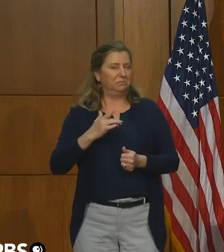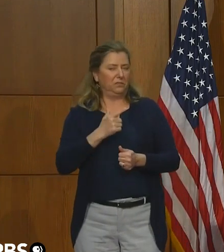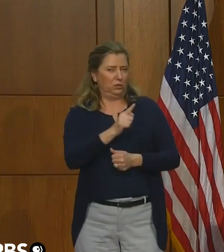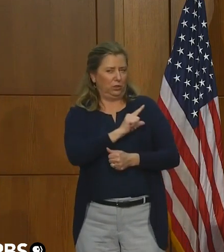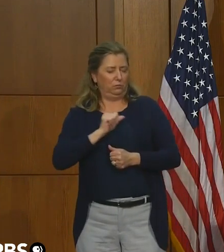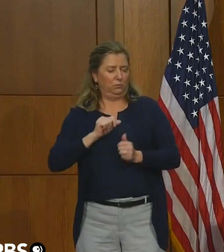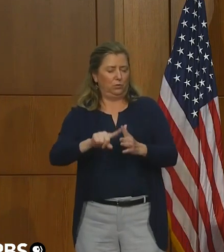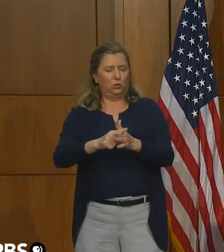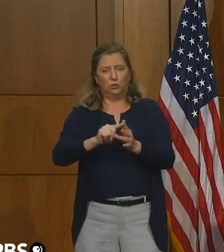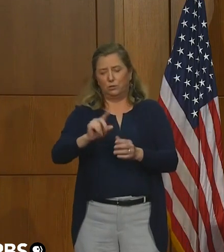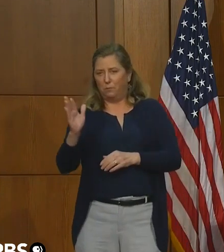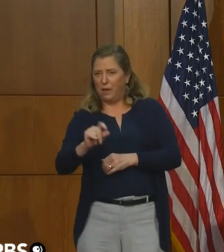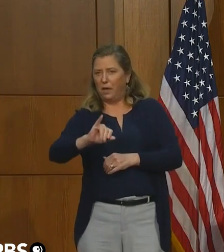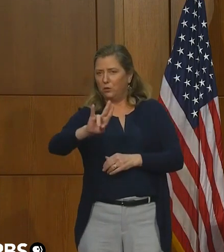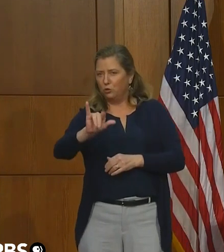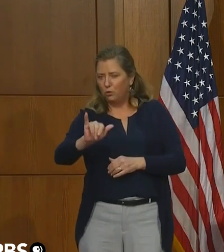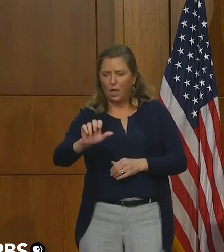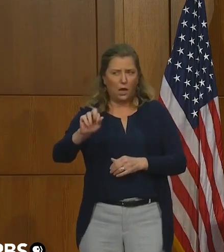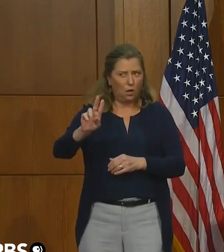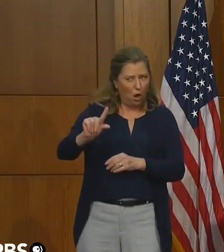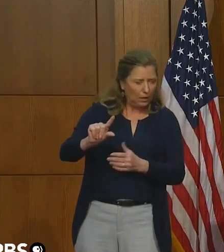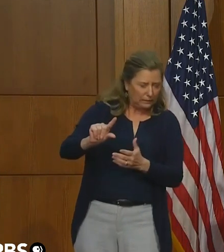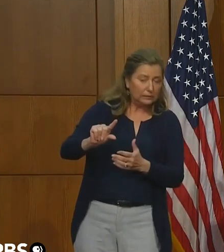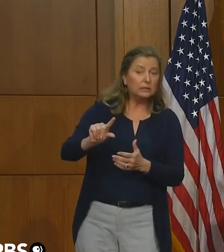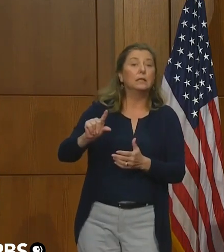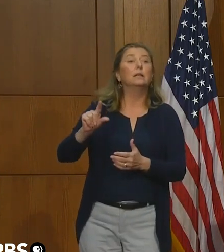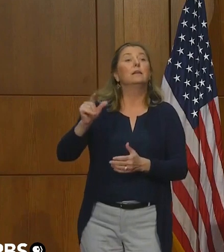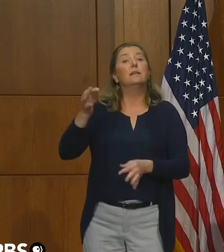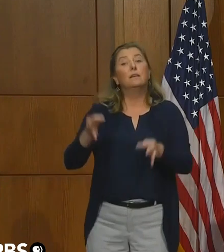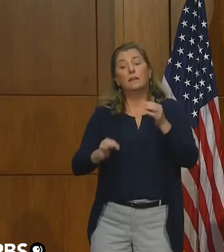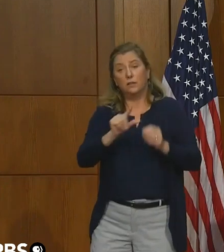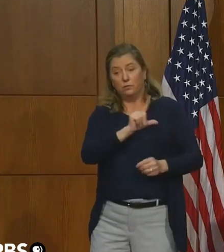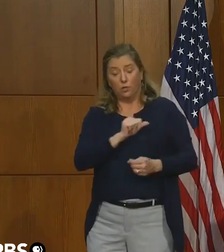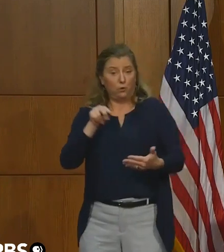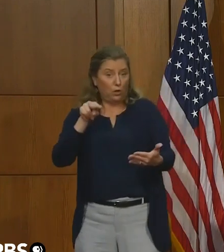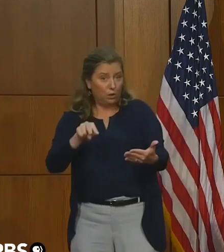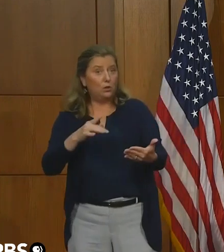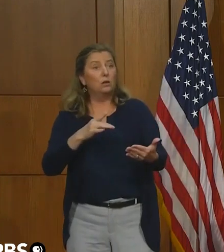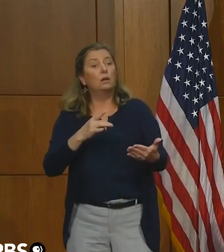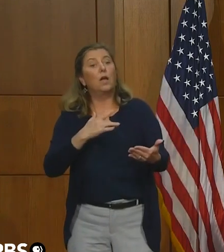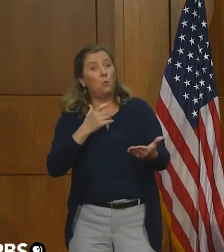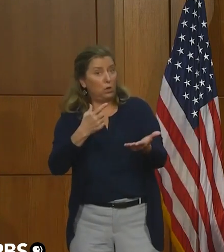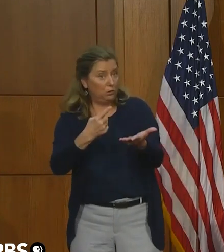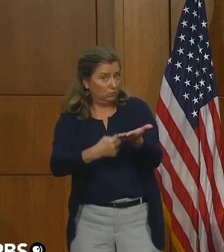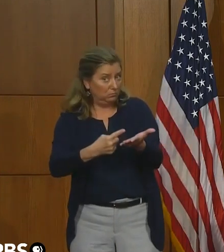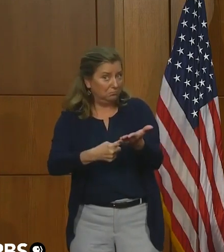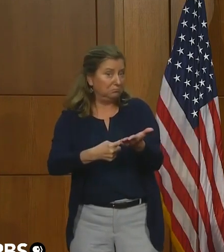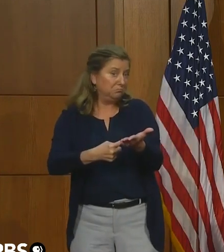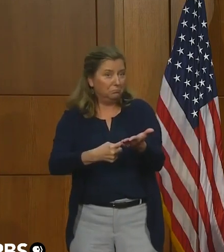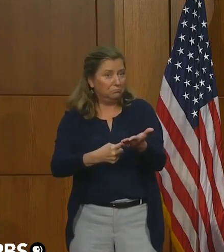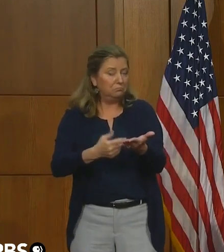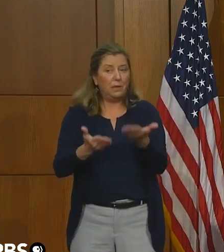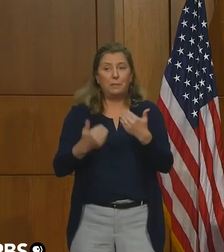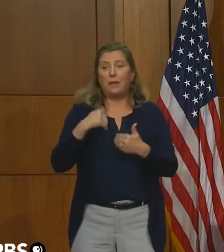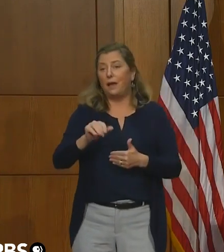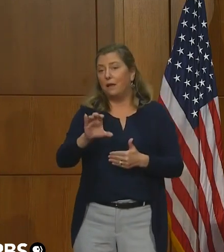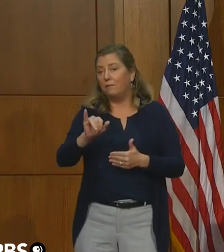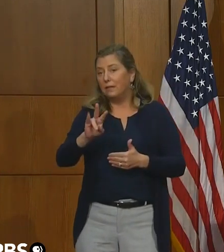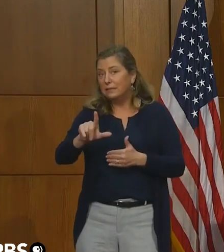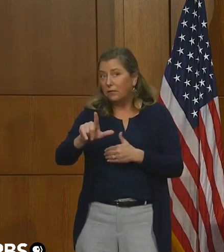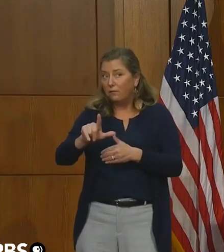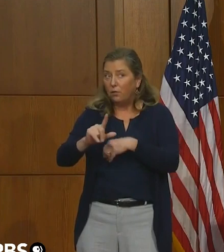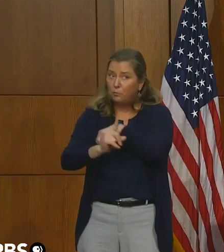either in July or August. And if they will look at the option, and certainly something that we can discuss as having